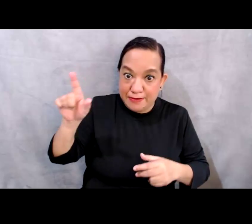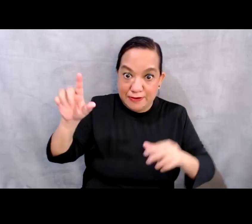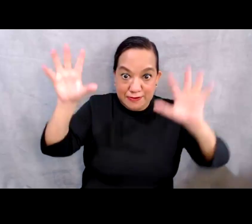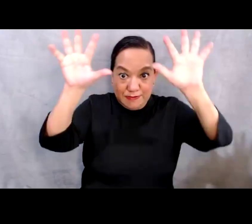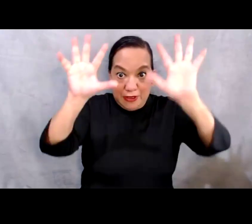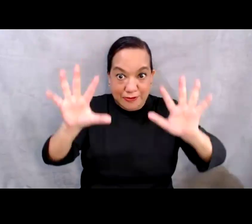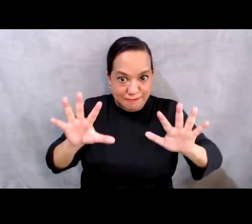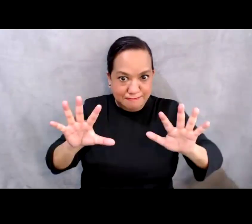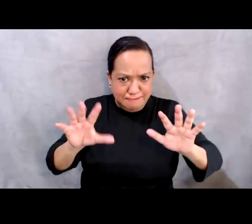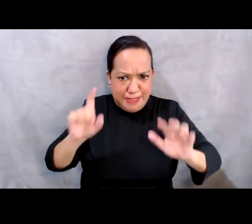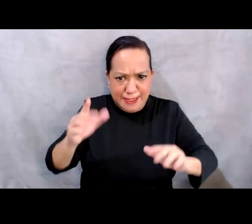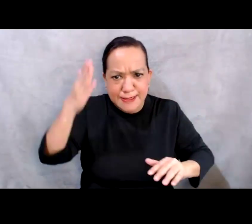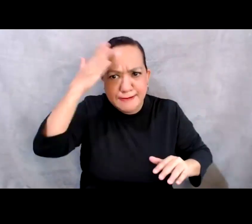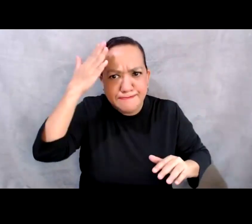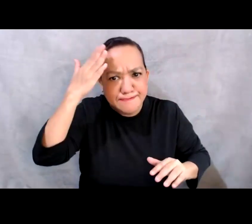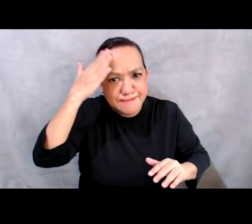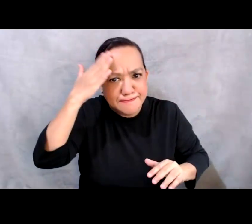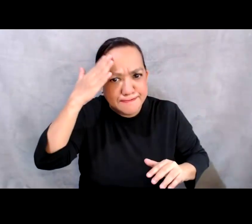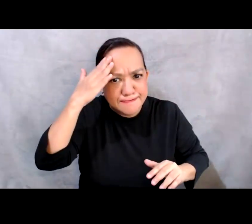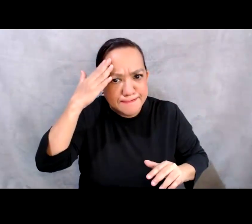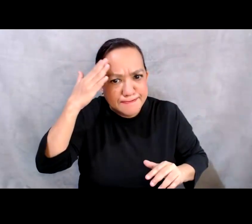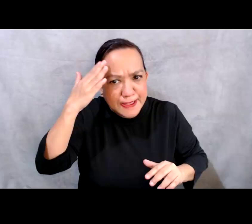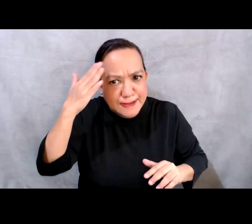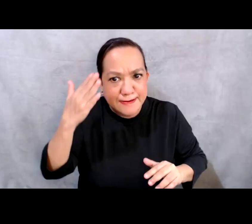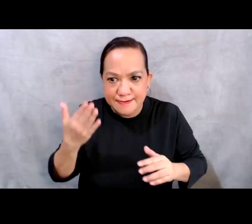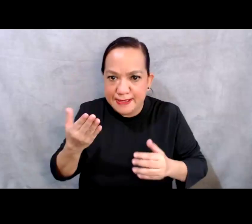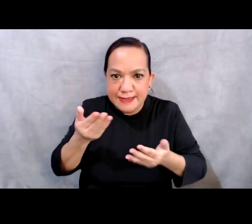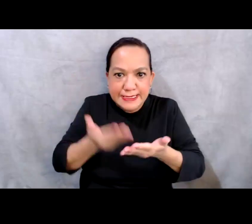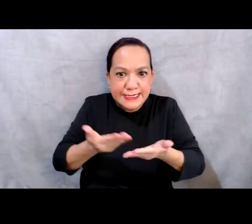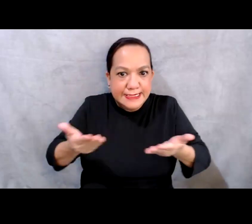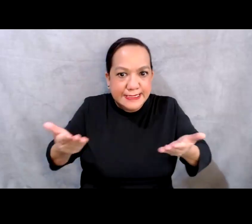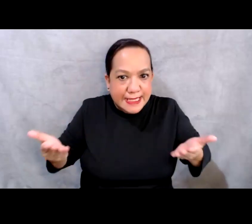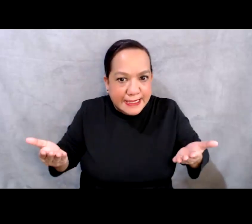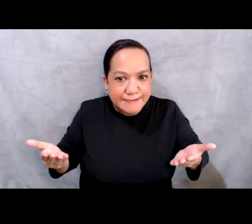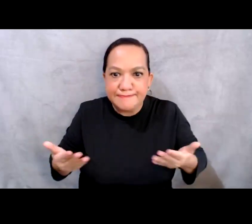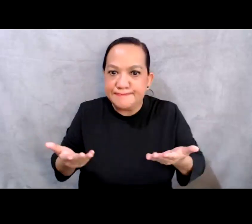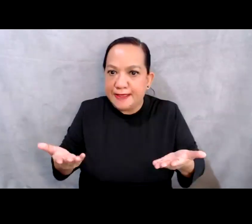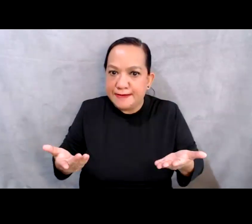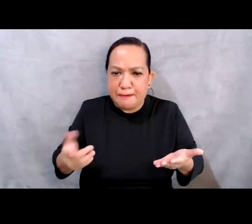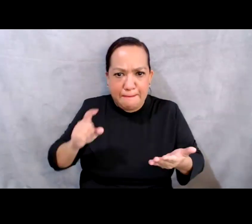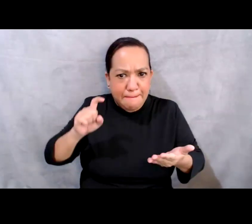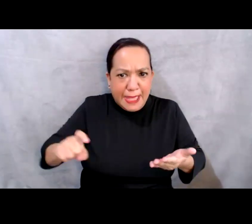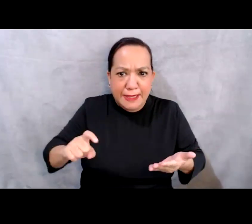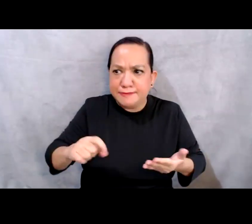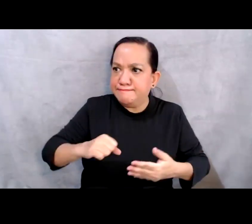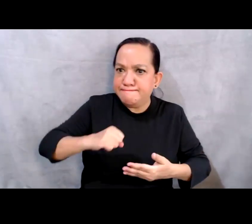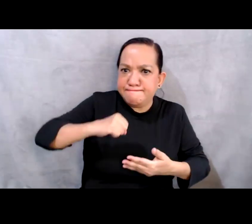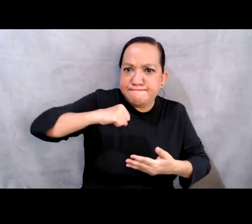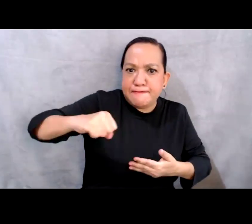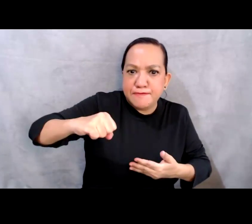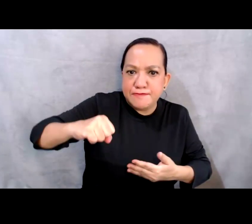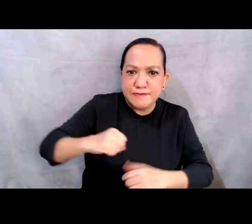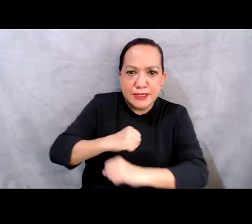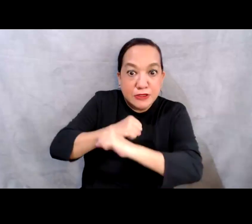where there is already very strong opposition to mining and sentiment to protect the